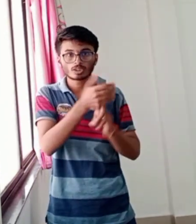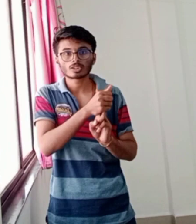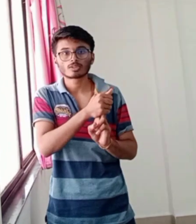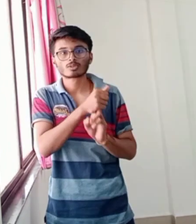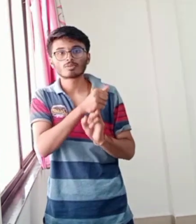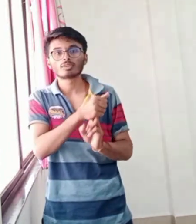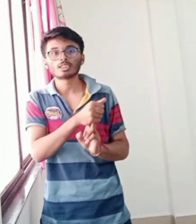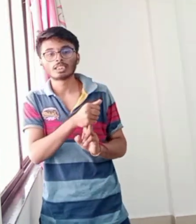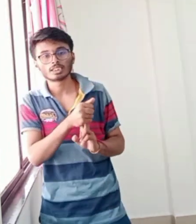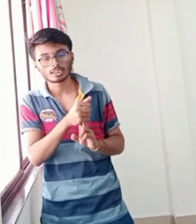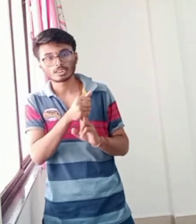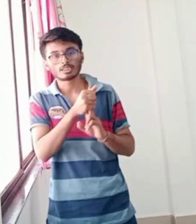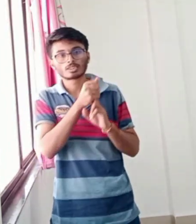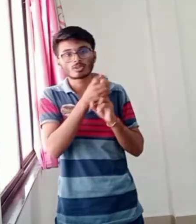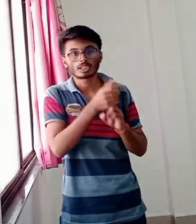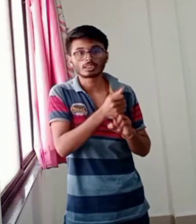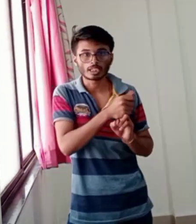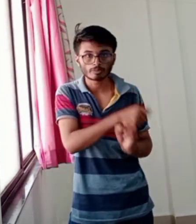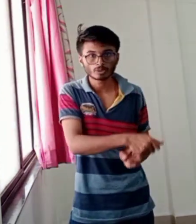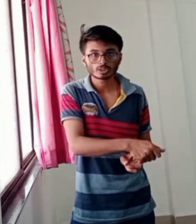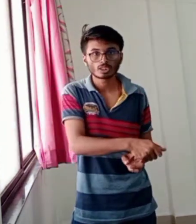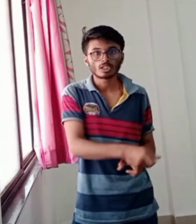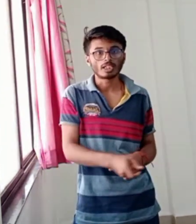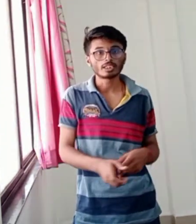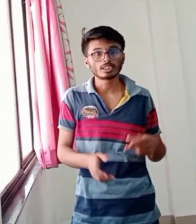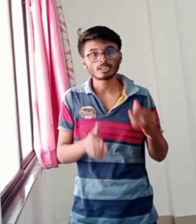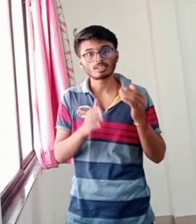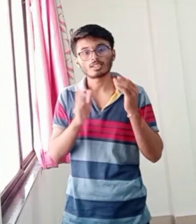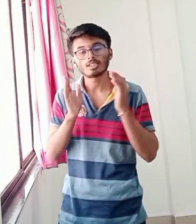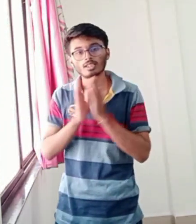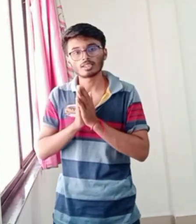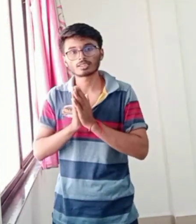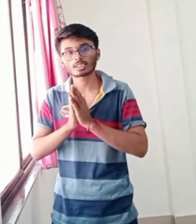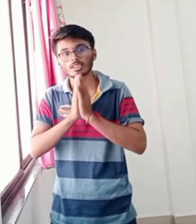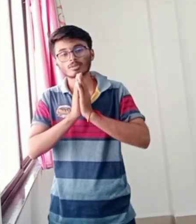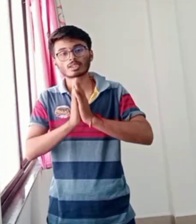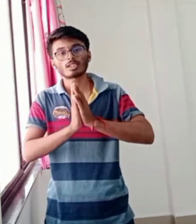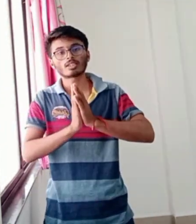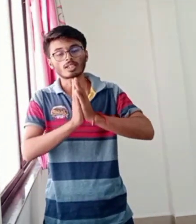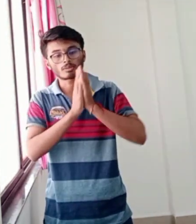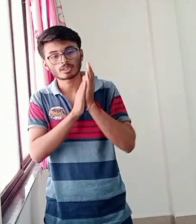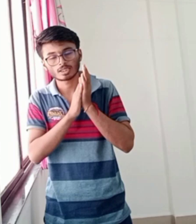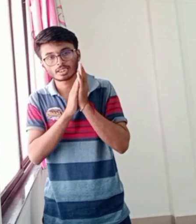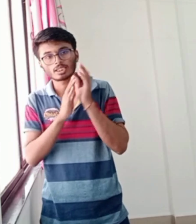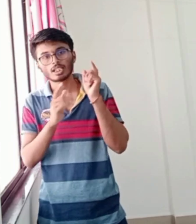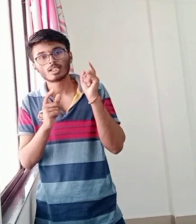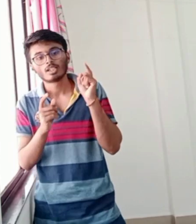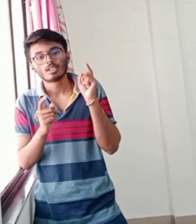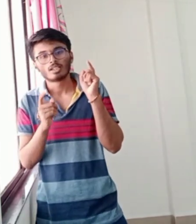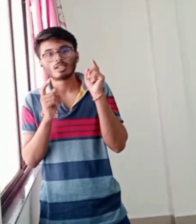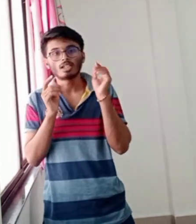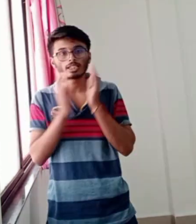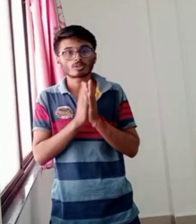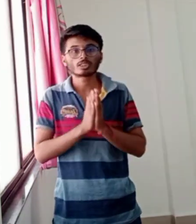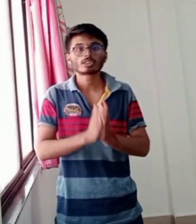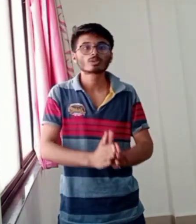hydrogen group, then this is called as a ribose, and second number carbon contain hydrogen group,